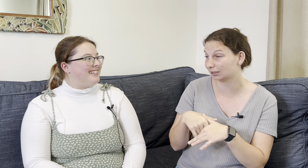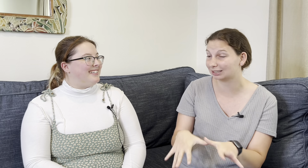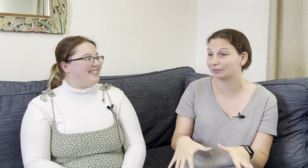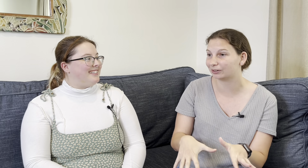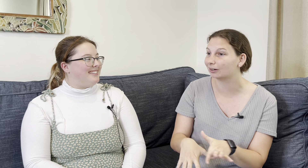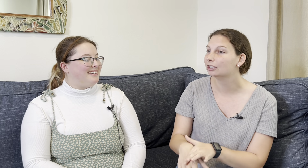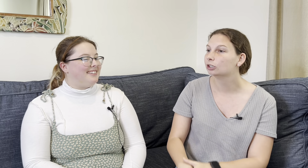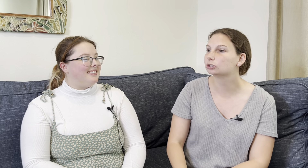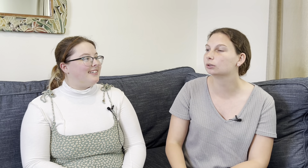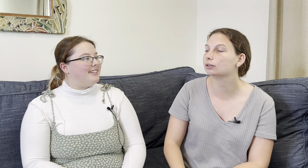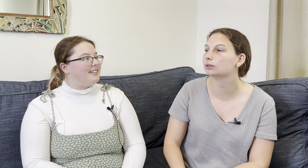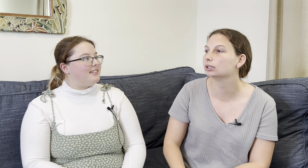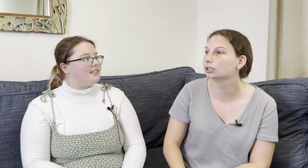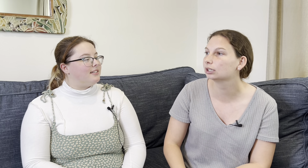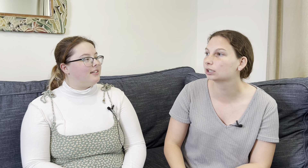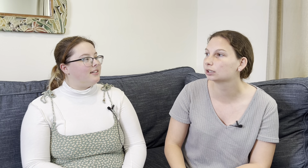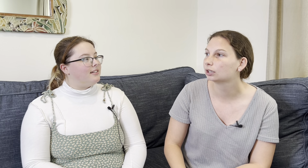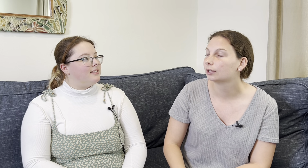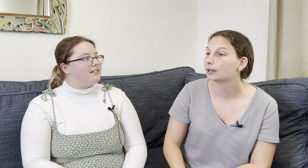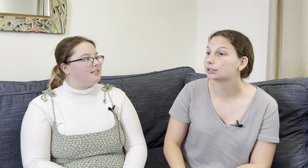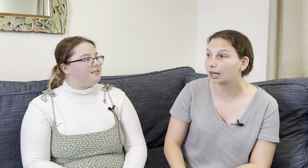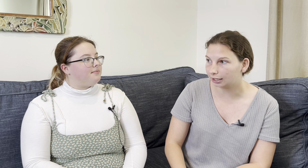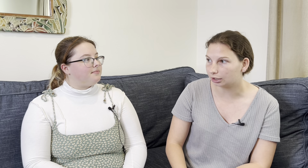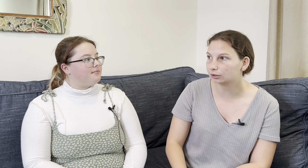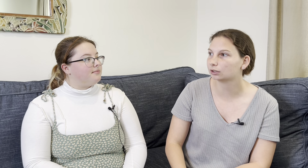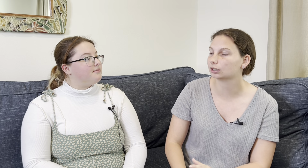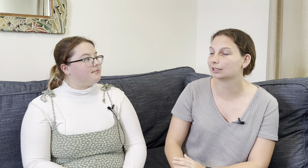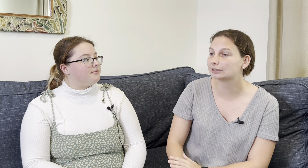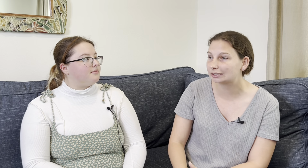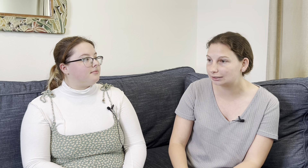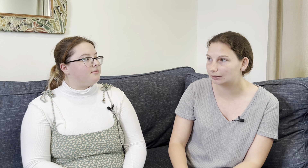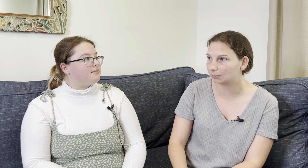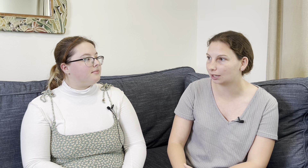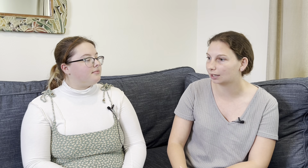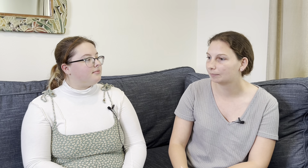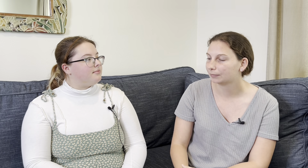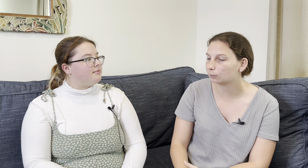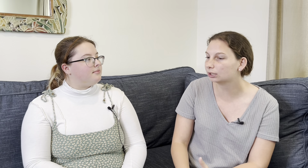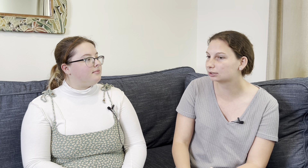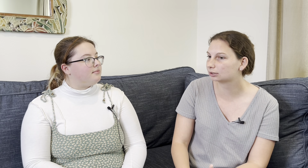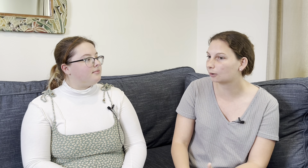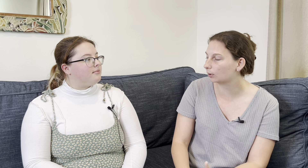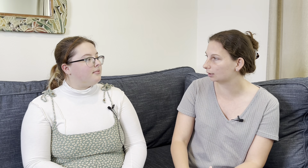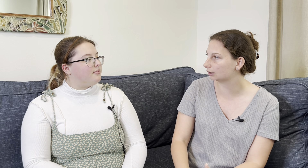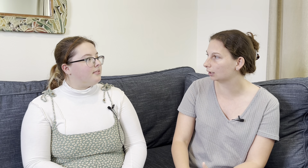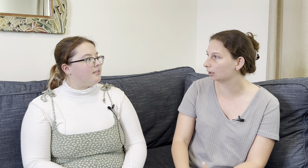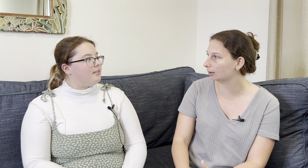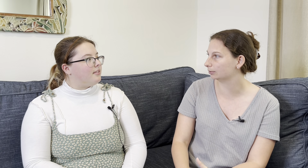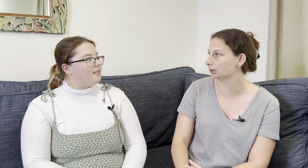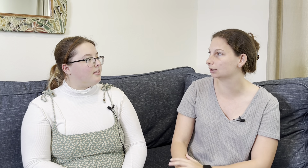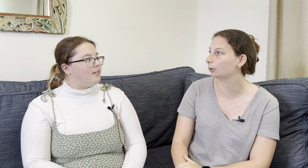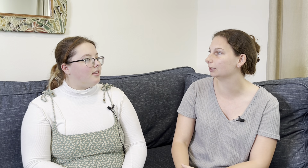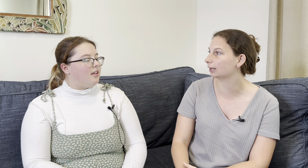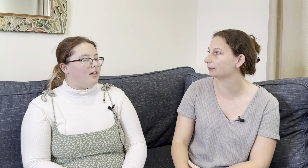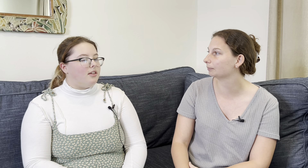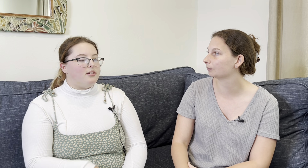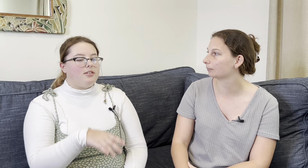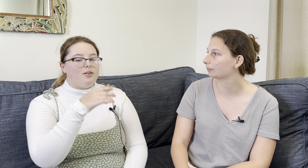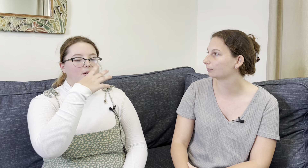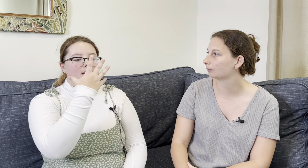bedtime at all. So if they're getting tired or they're getting sleepy, what is a way that they are able to tell me that? So they